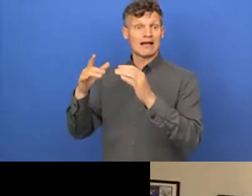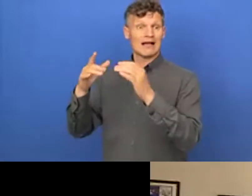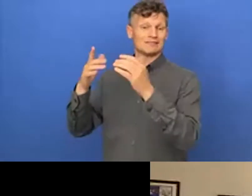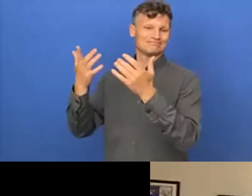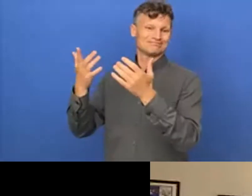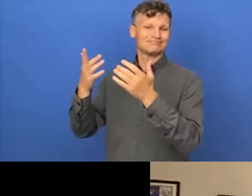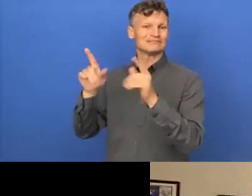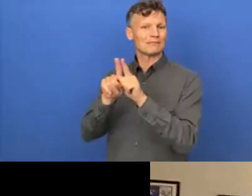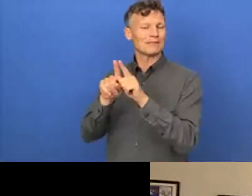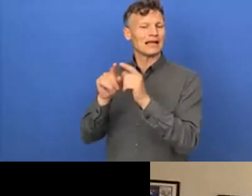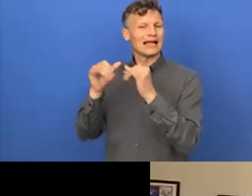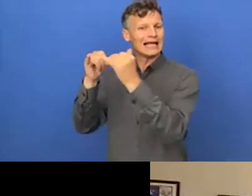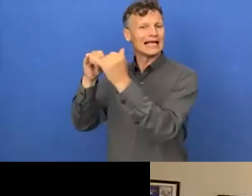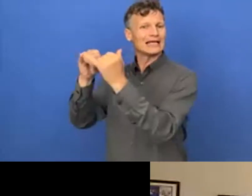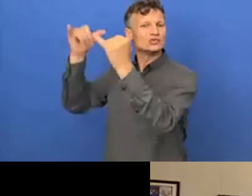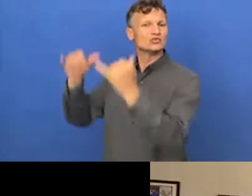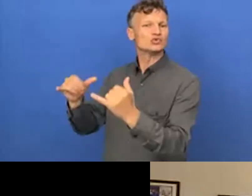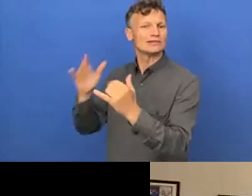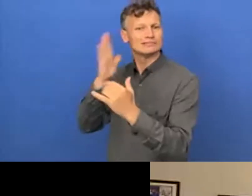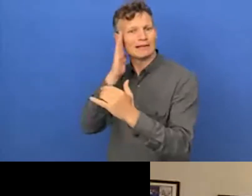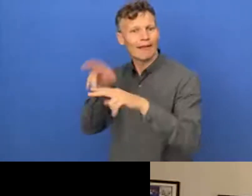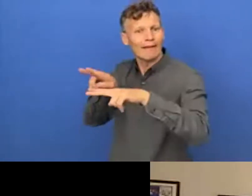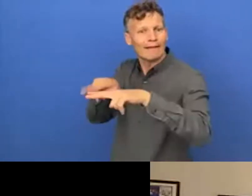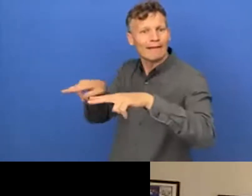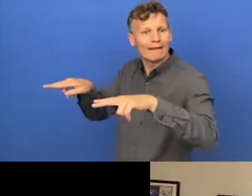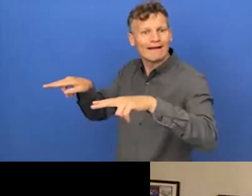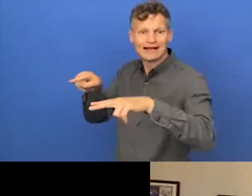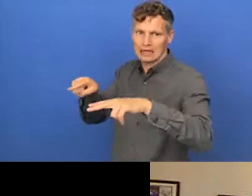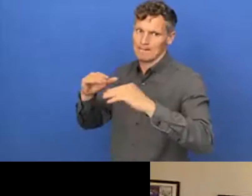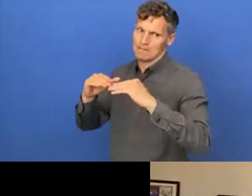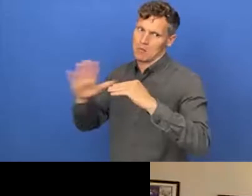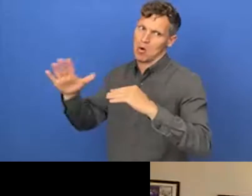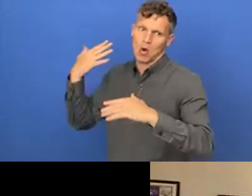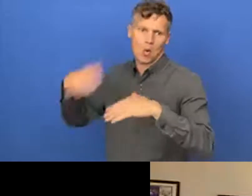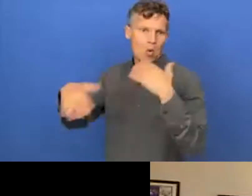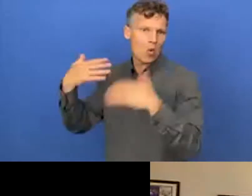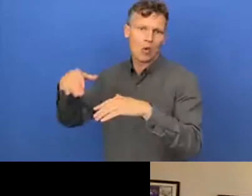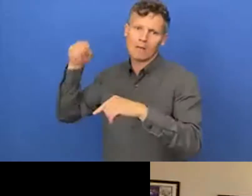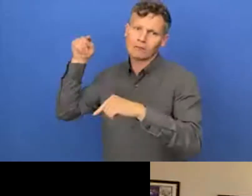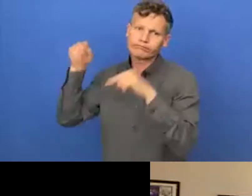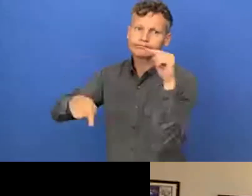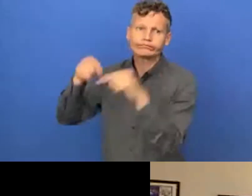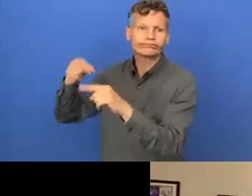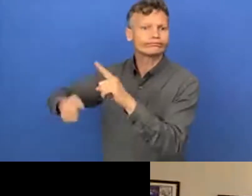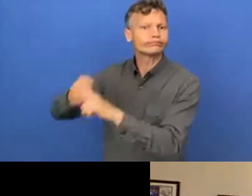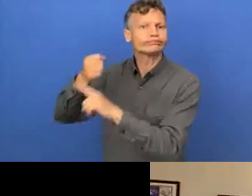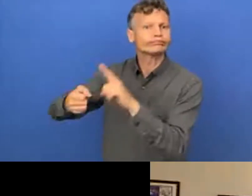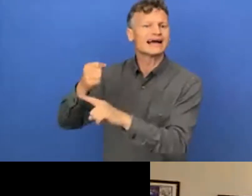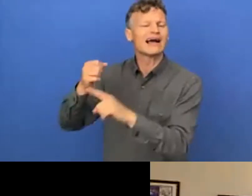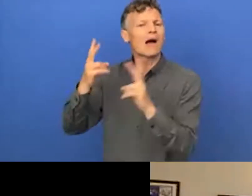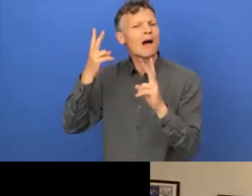substantially the risk of violence for children with disabilities, in part because they're separated from a community, there's very